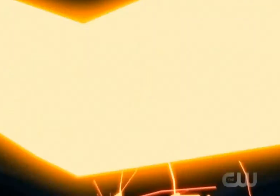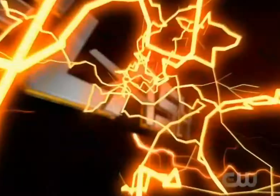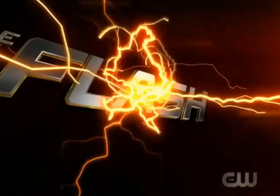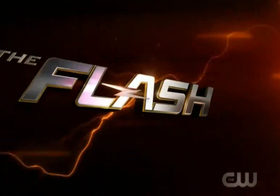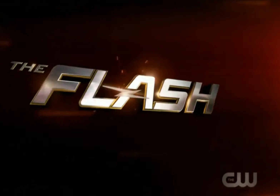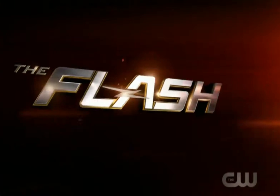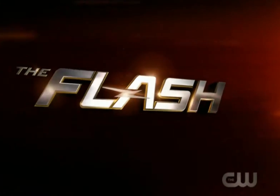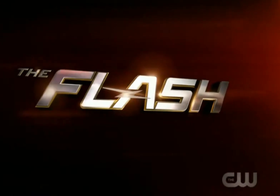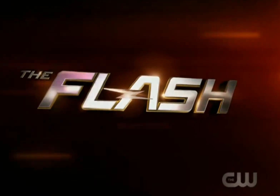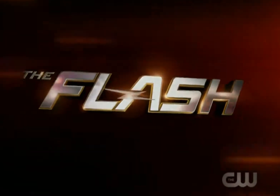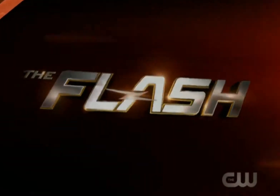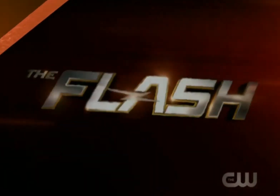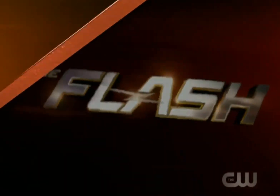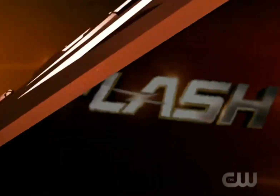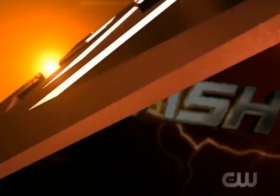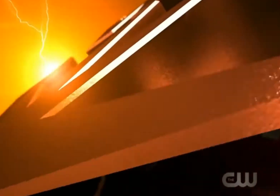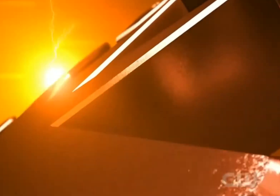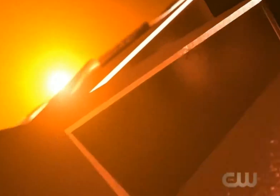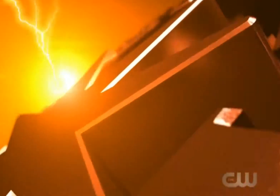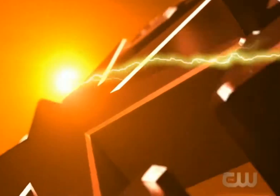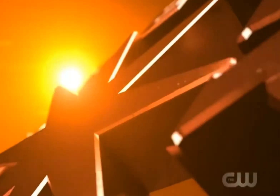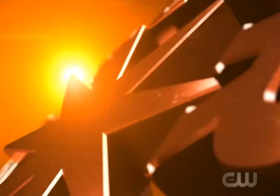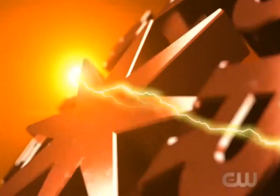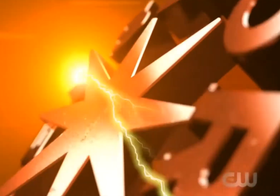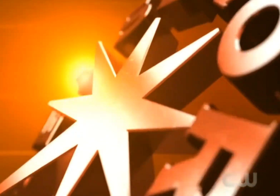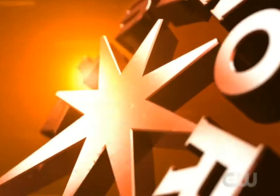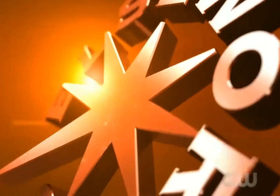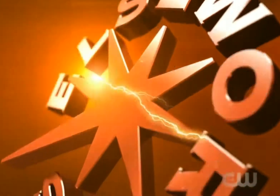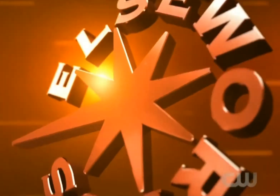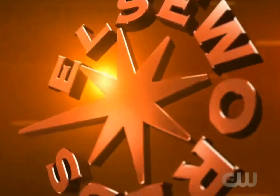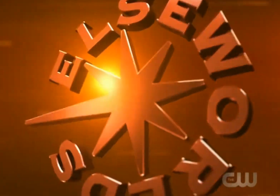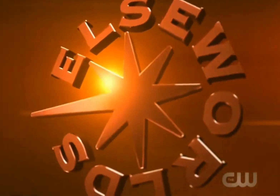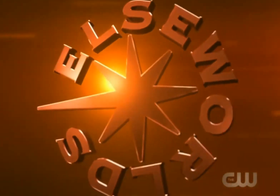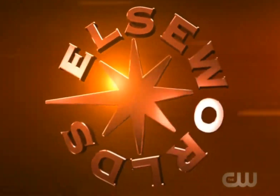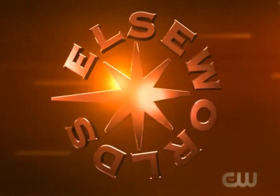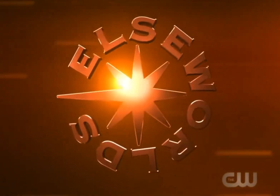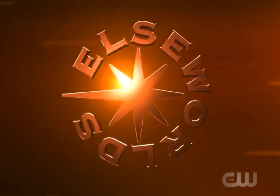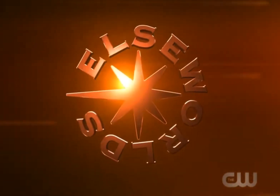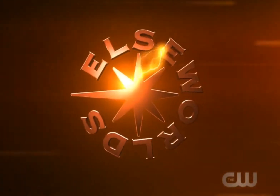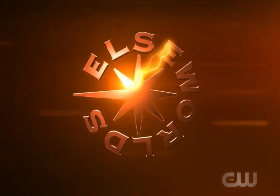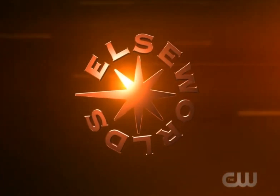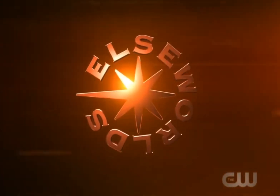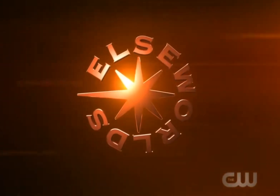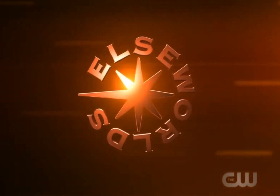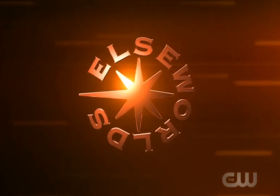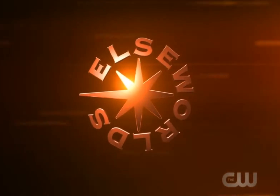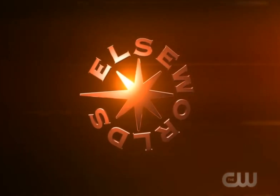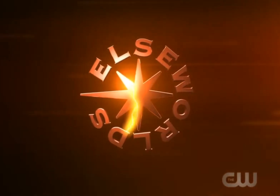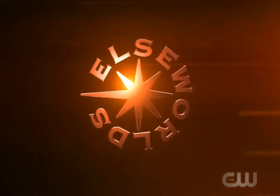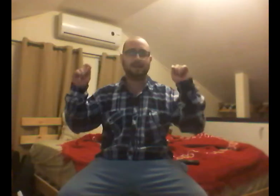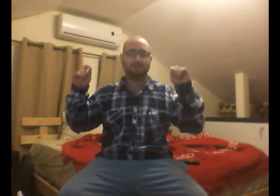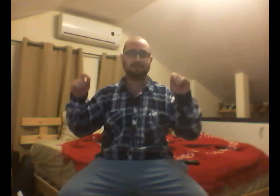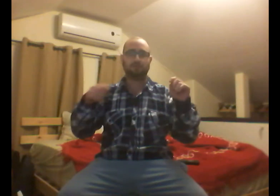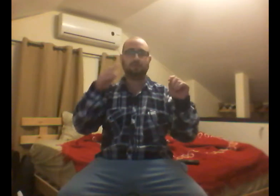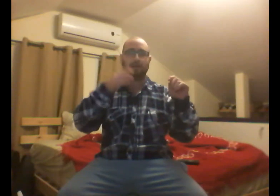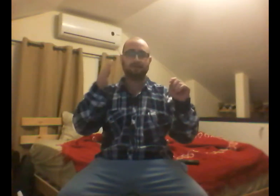The Flash episode. First of all, let me just say, clearly the best episode out of the